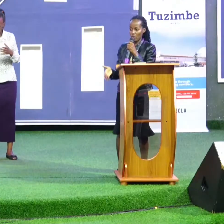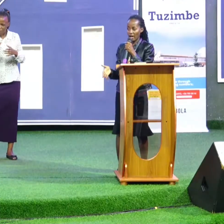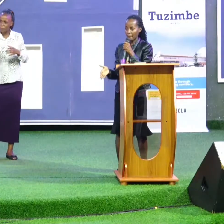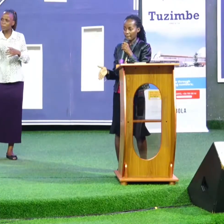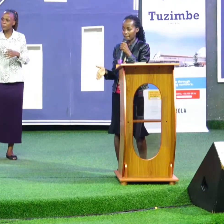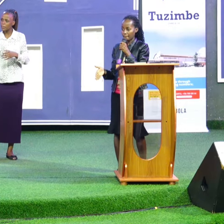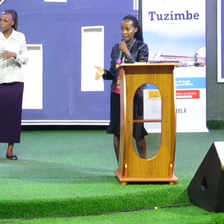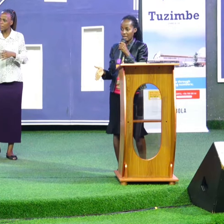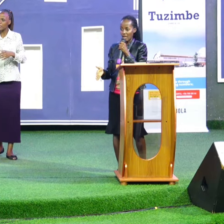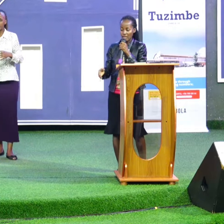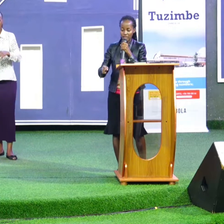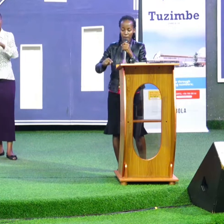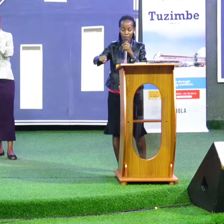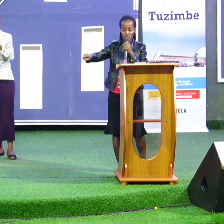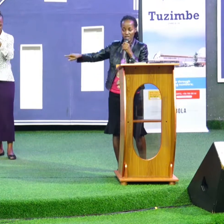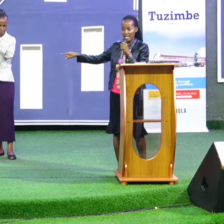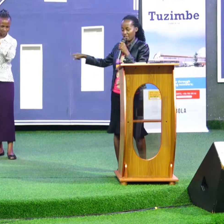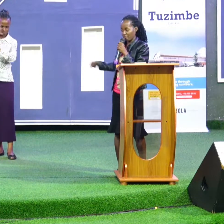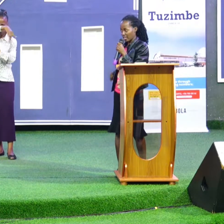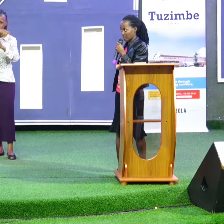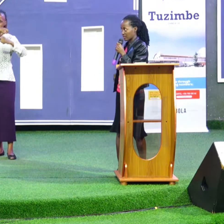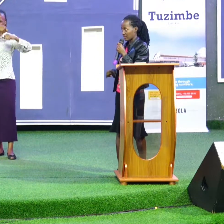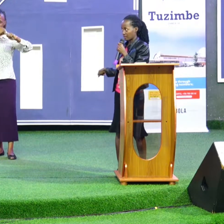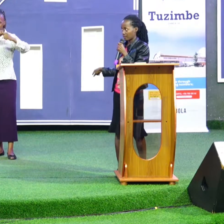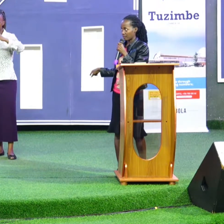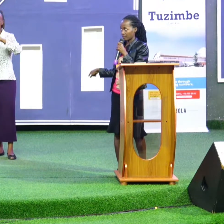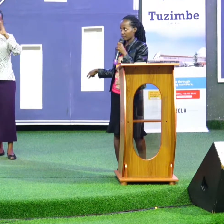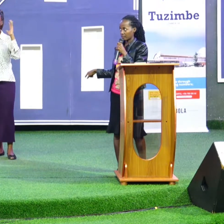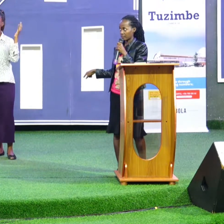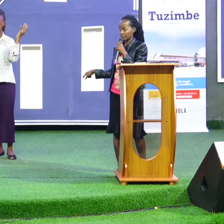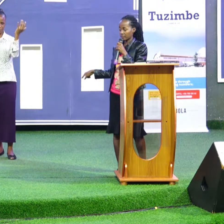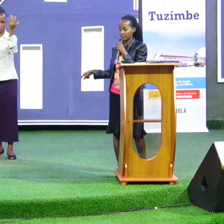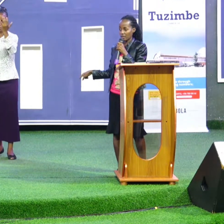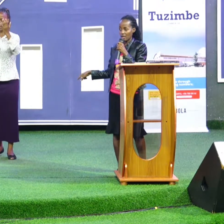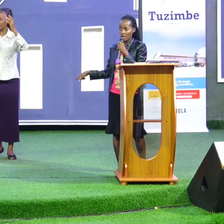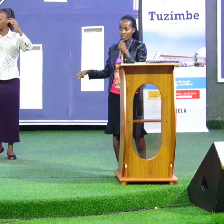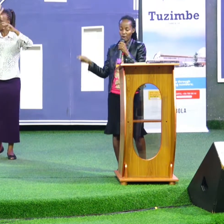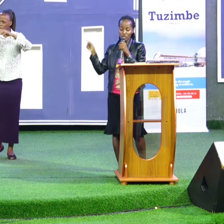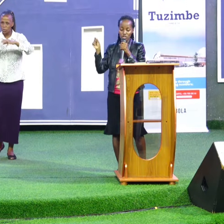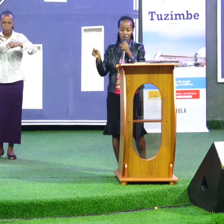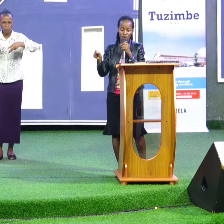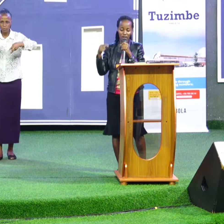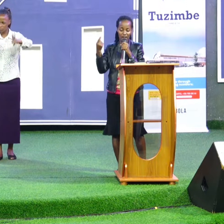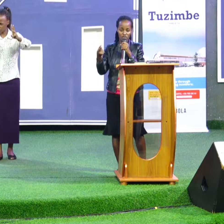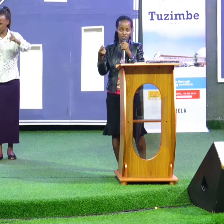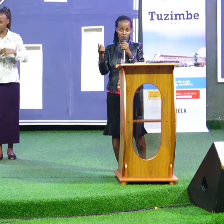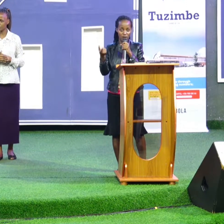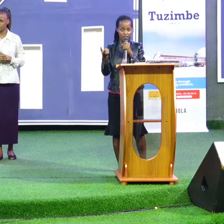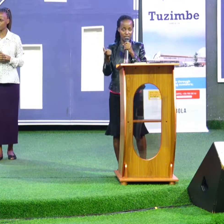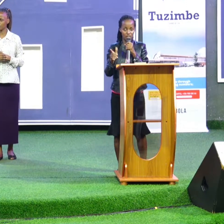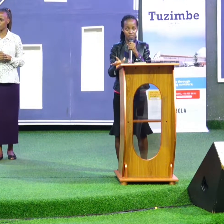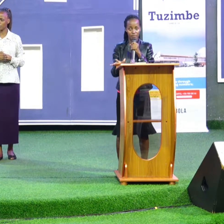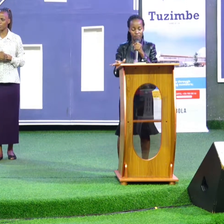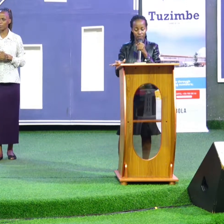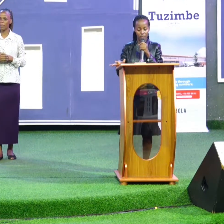they were, the prison had a fence. There was no entrance